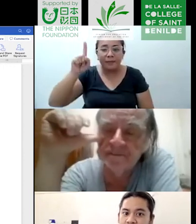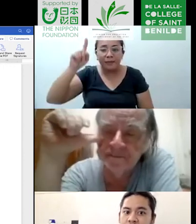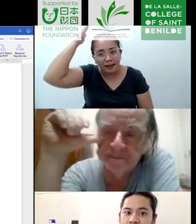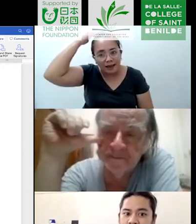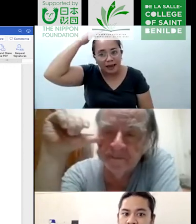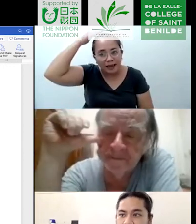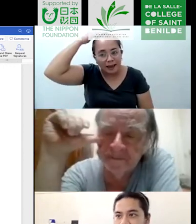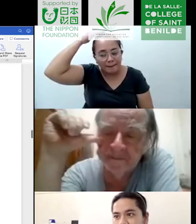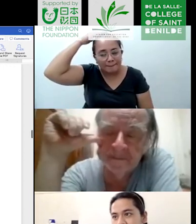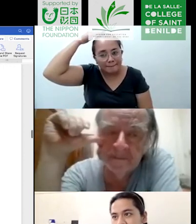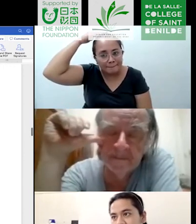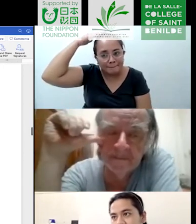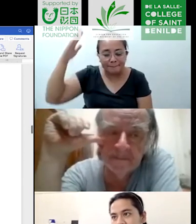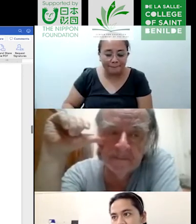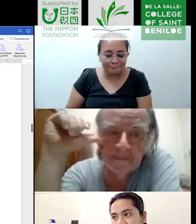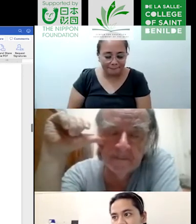sign.